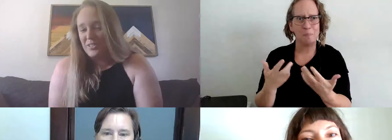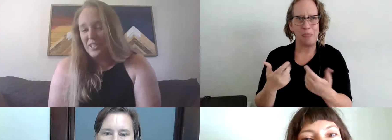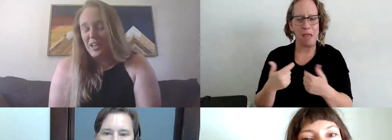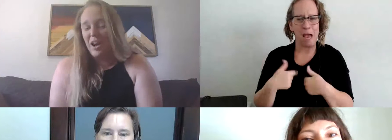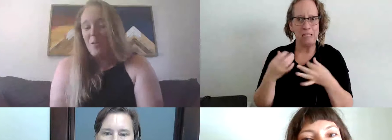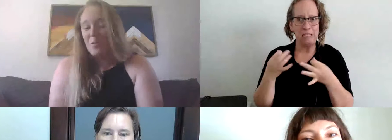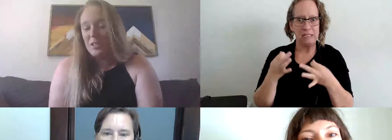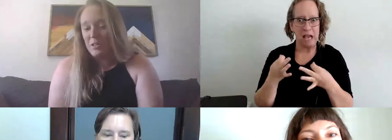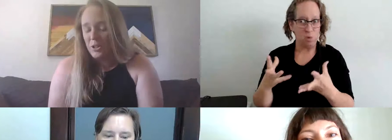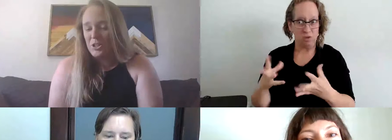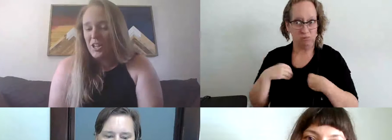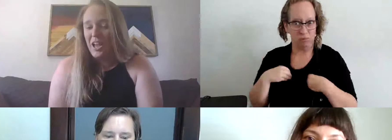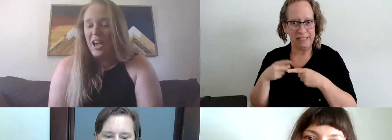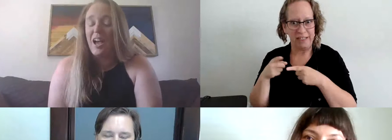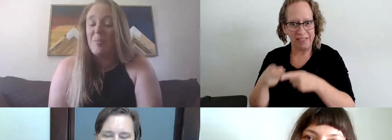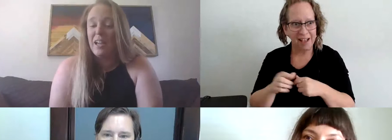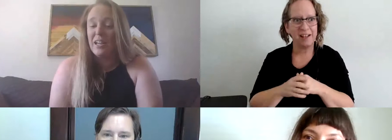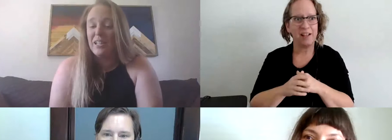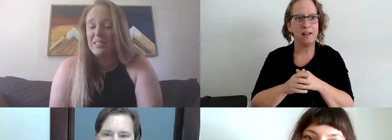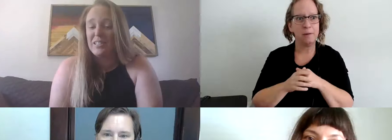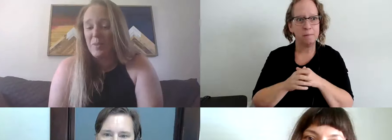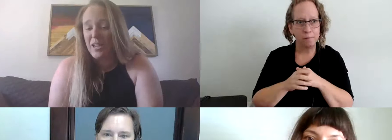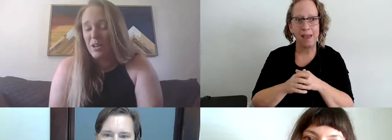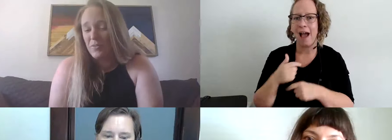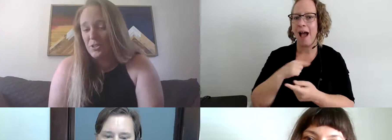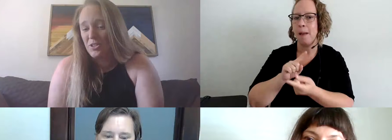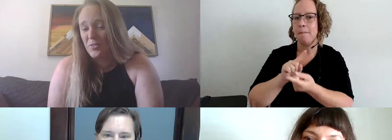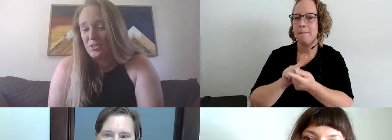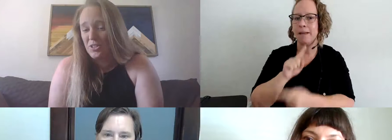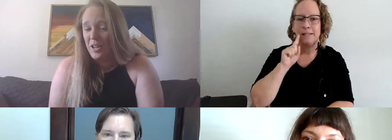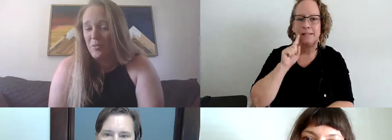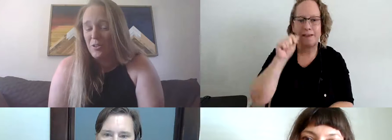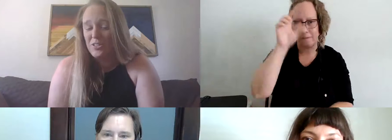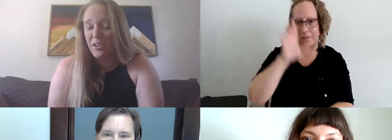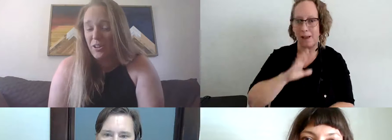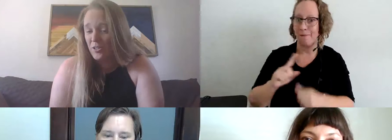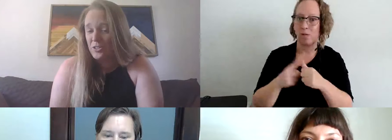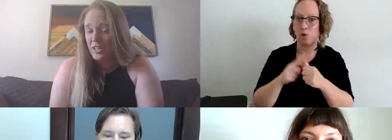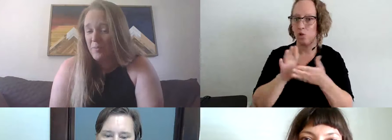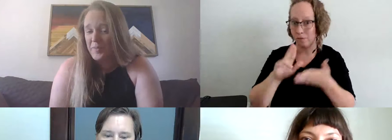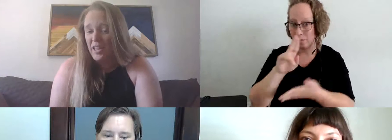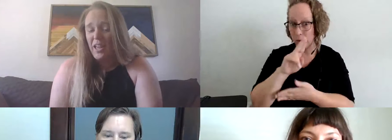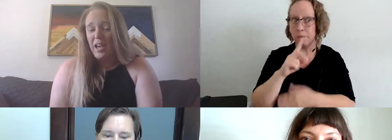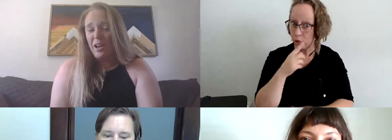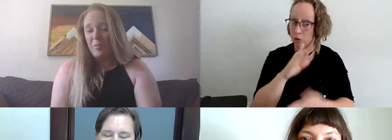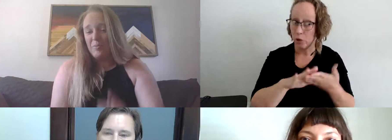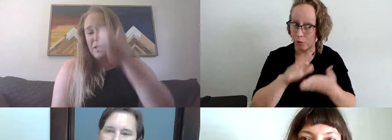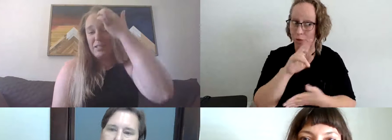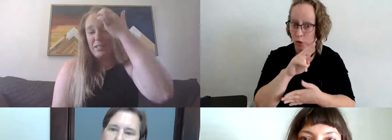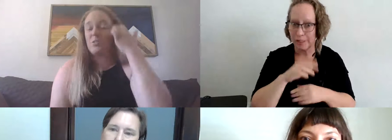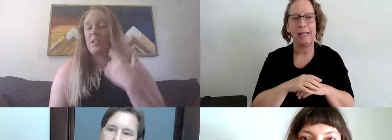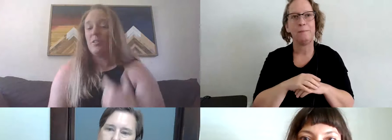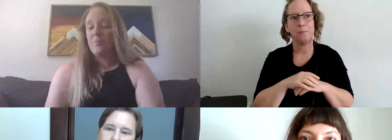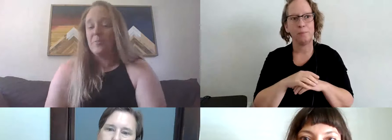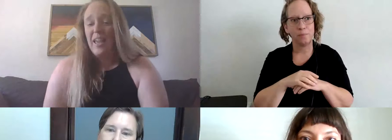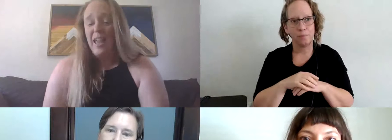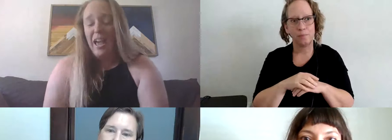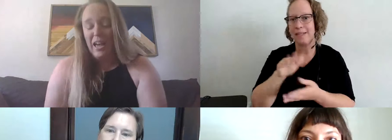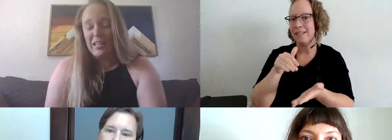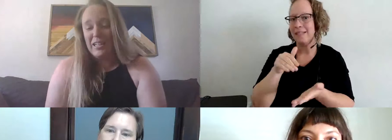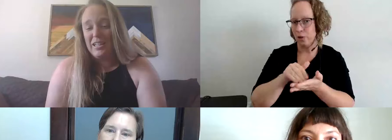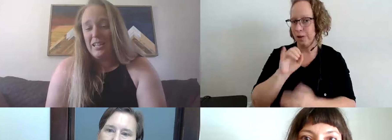decided to embrace it with a little push. I met a deaf man at my first university. It was a hearing university in Central